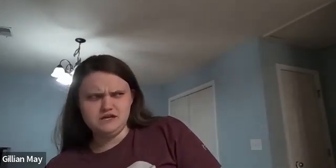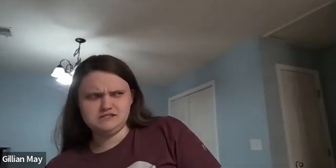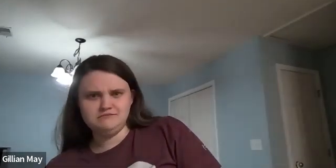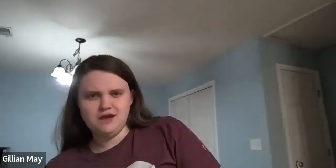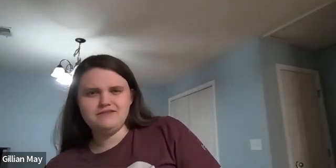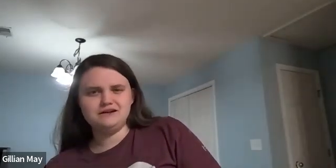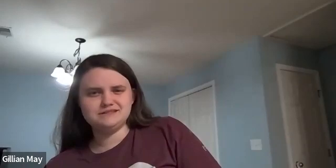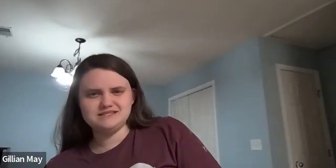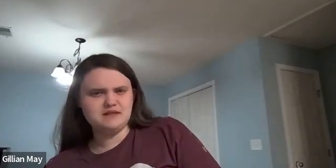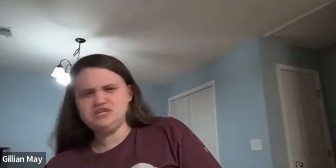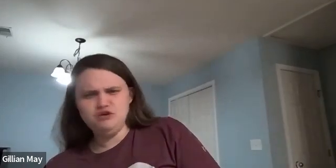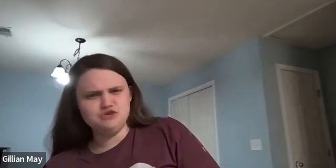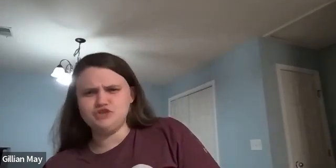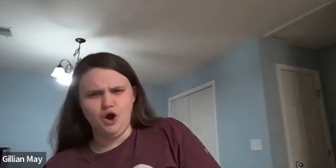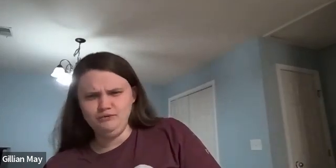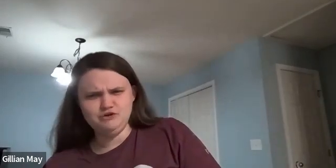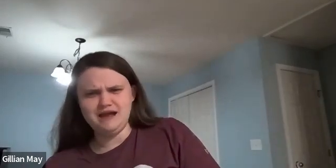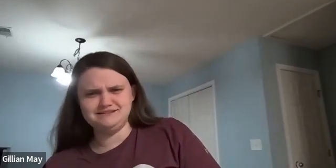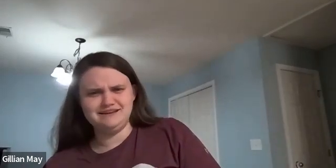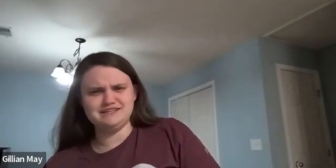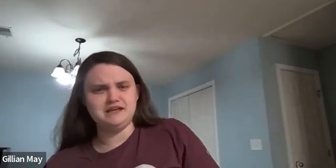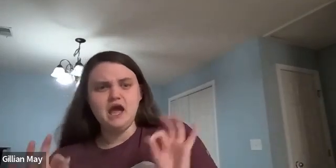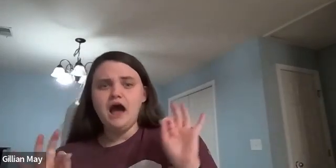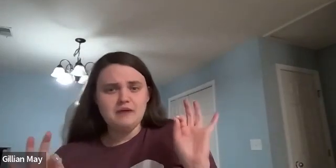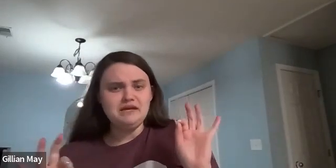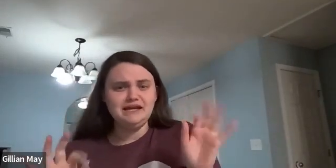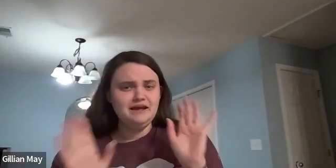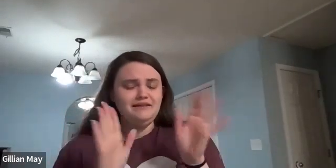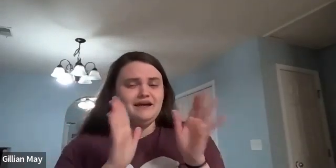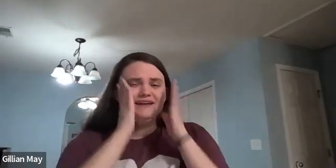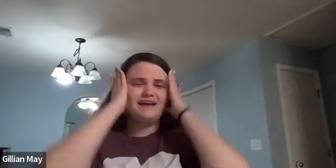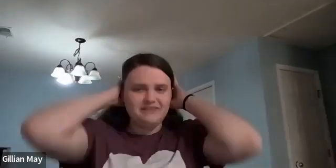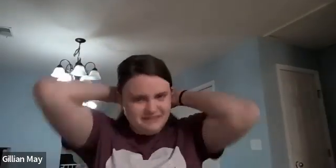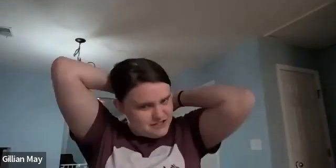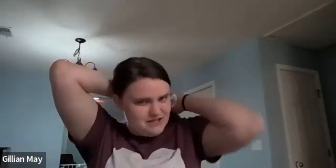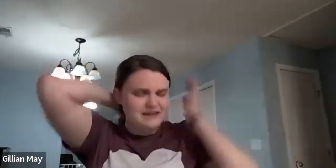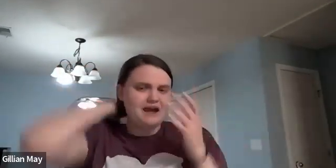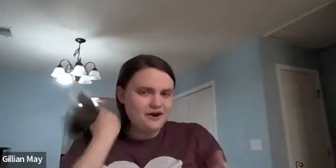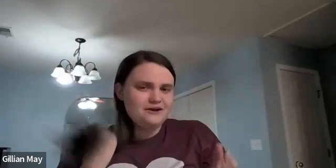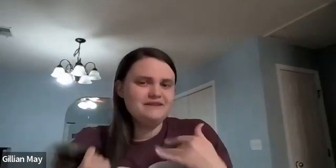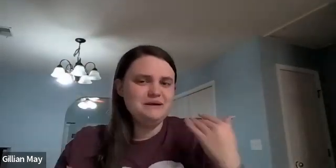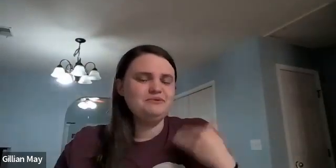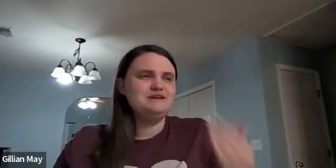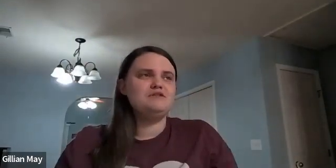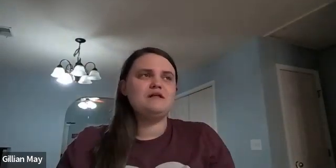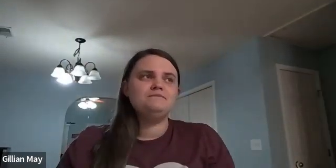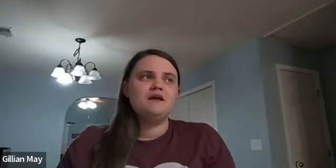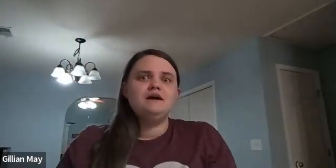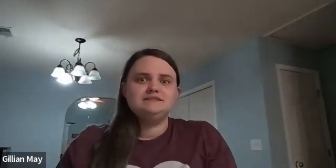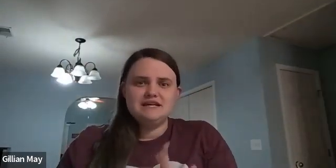this? And then I'll test them like, no, you don't. You're acting like that. Like, I mean, like I've heard, like people will tell me, they're like, deaf